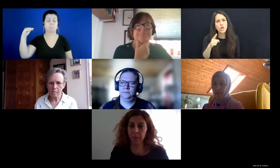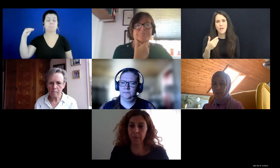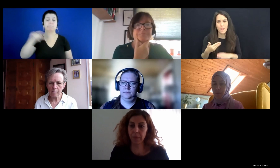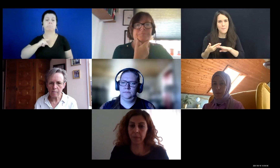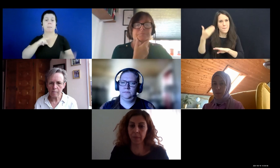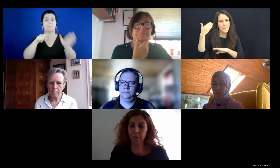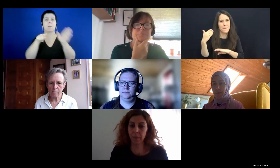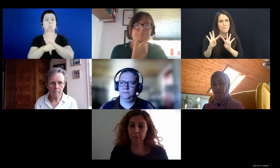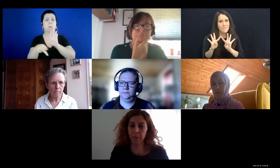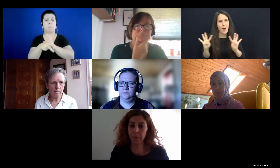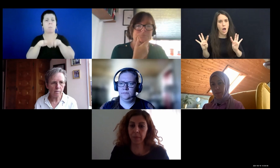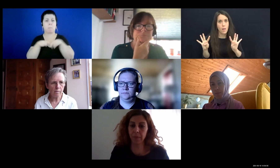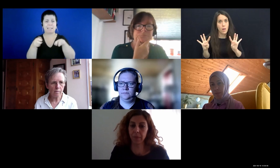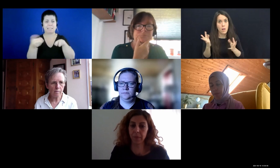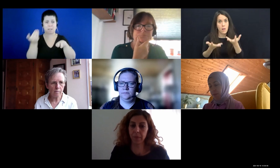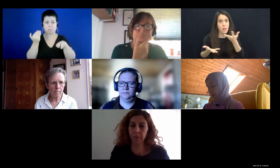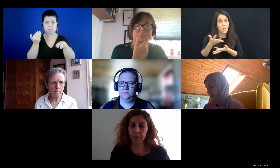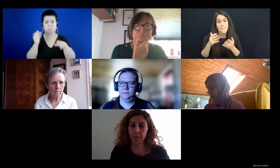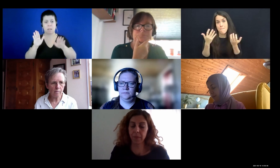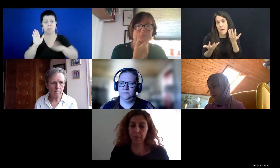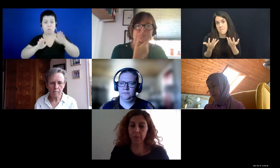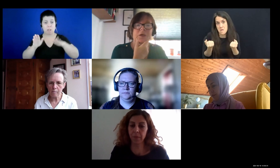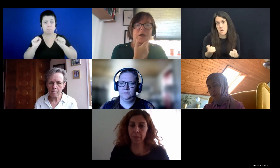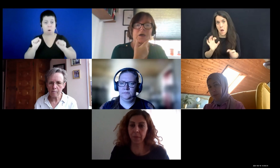but perhaps you can try to answer now.